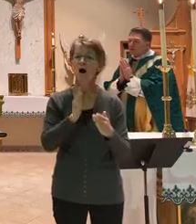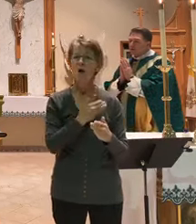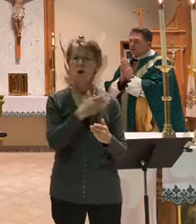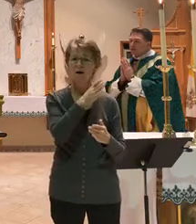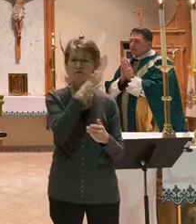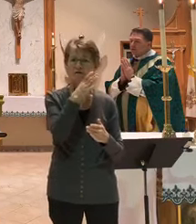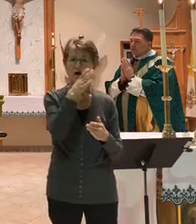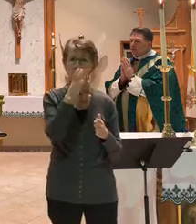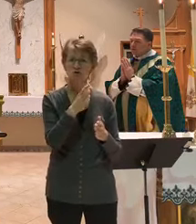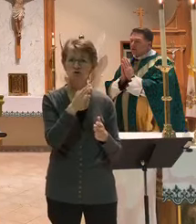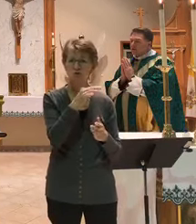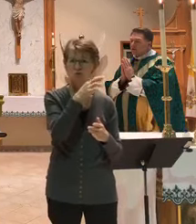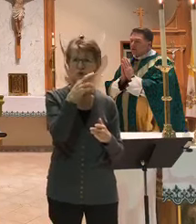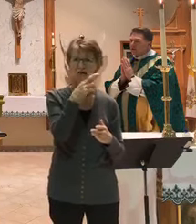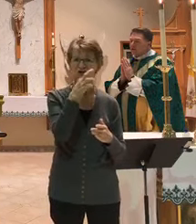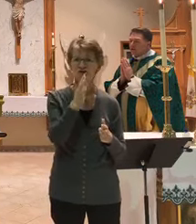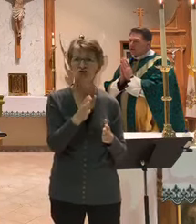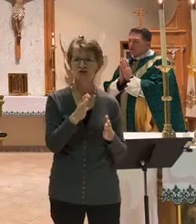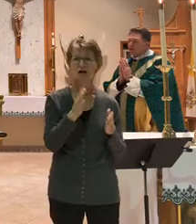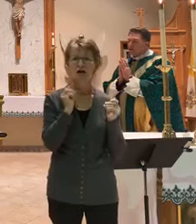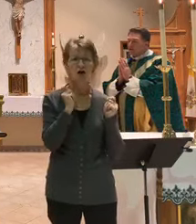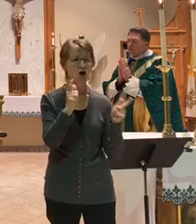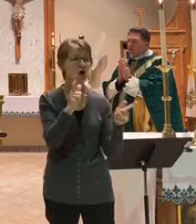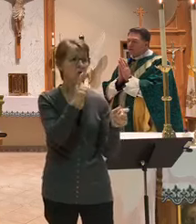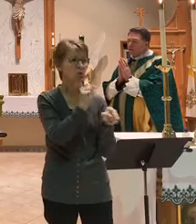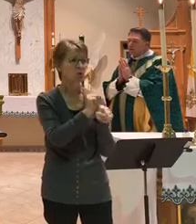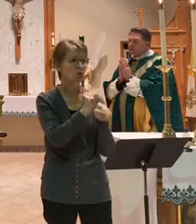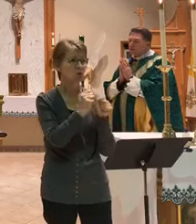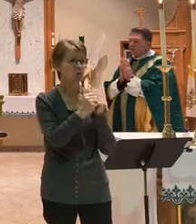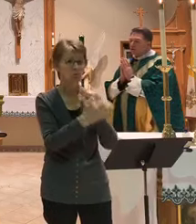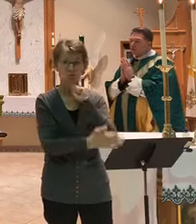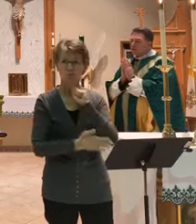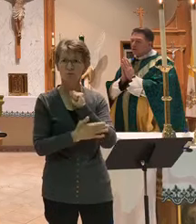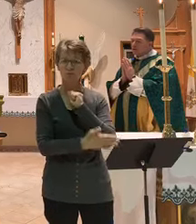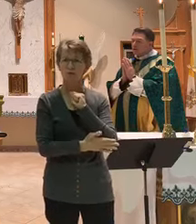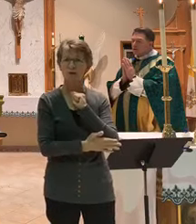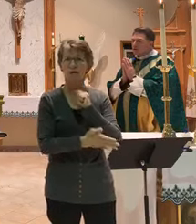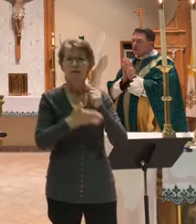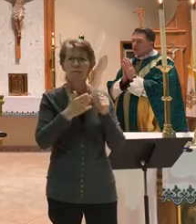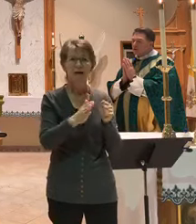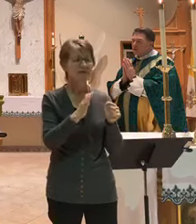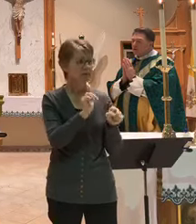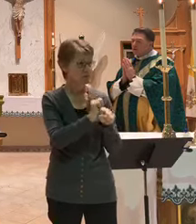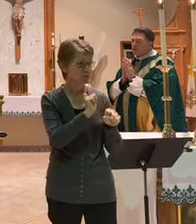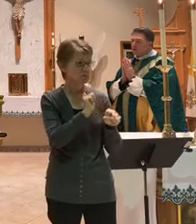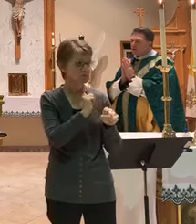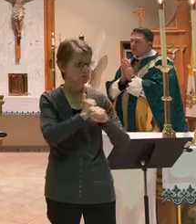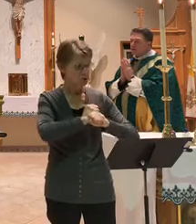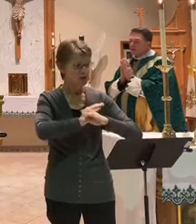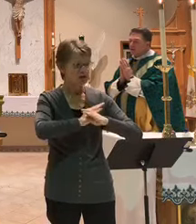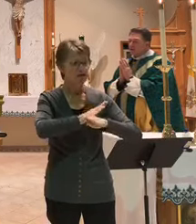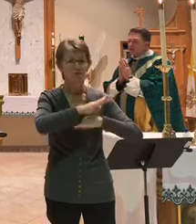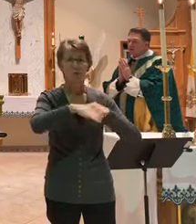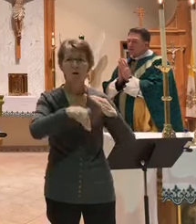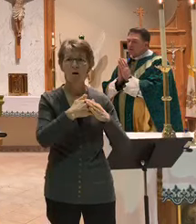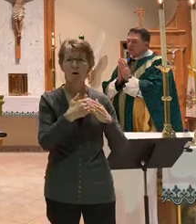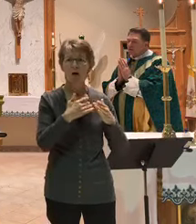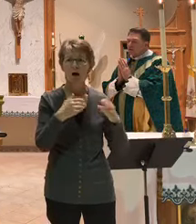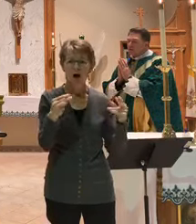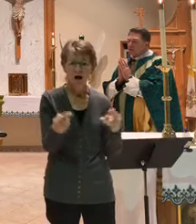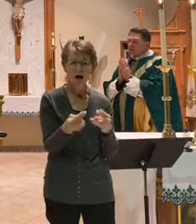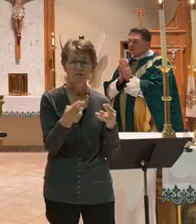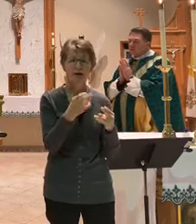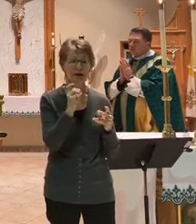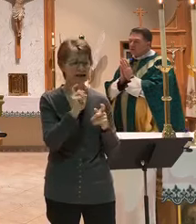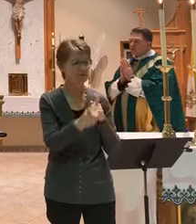farmers, ranchers, and all who work in agriculture, may they be protected from all harm and be